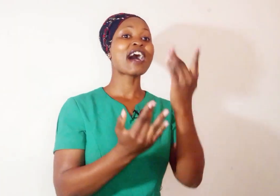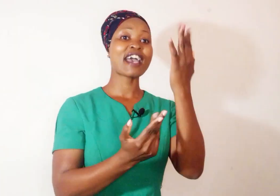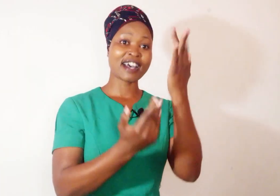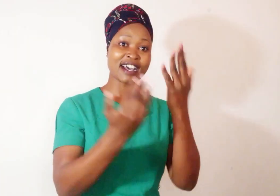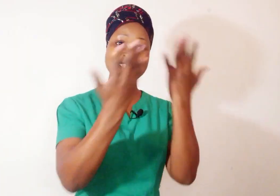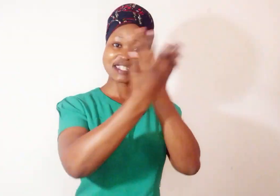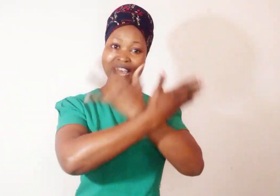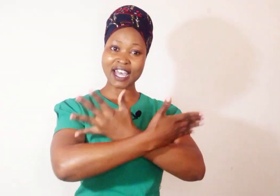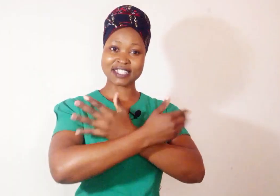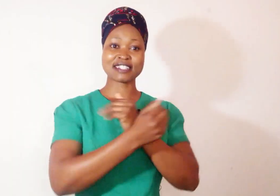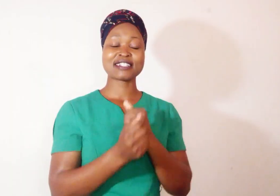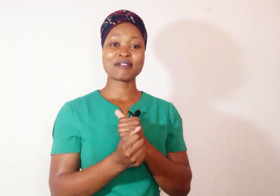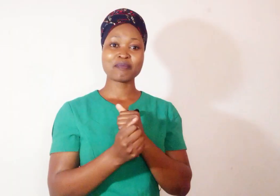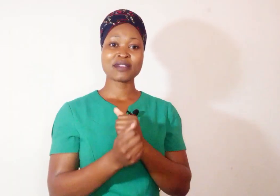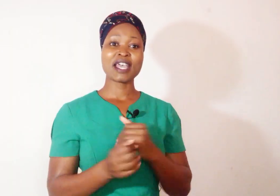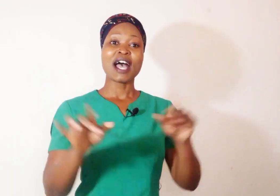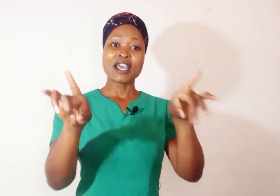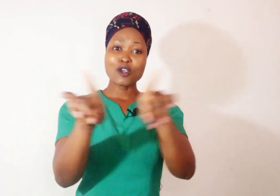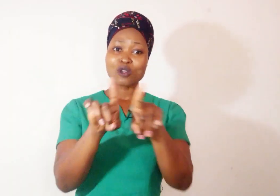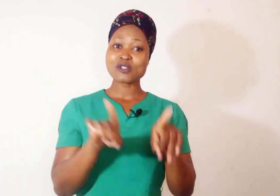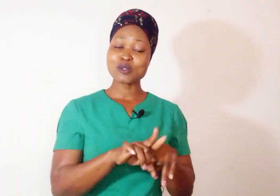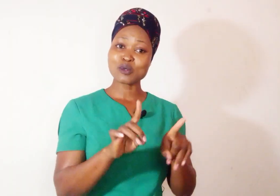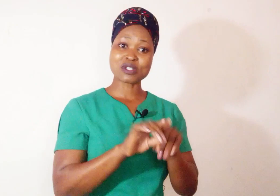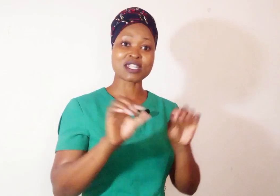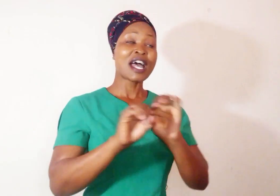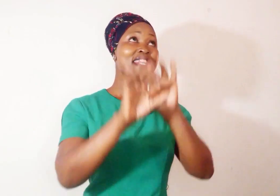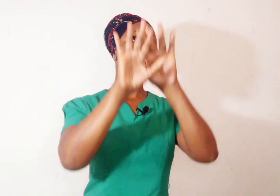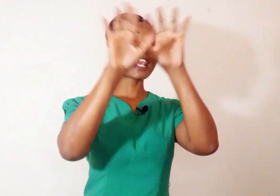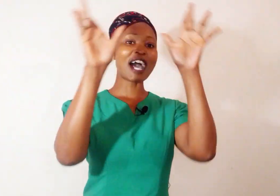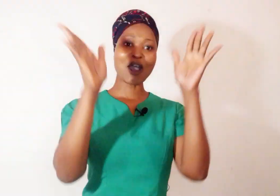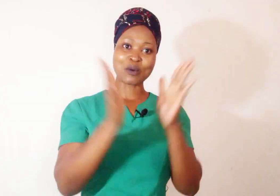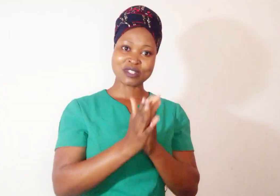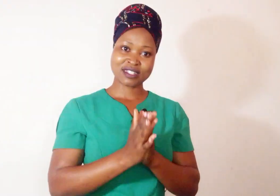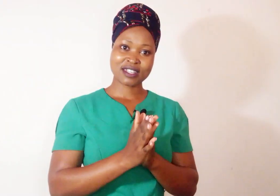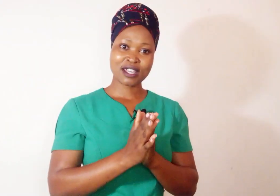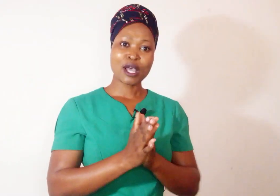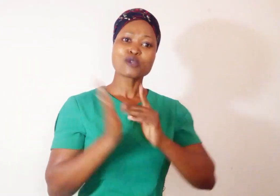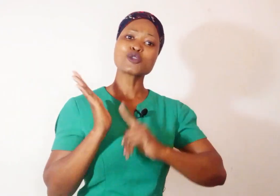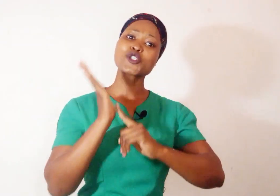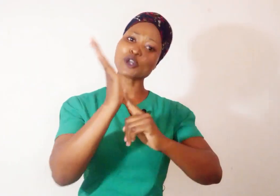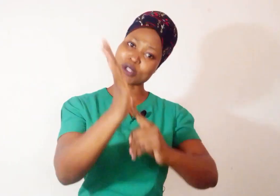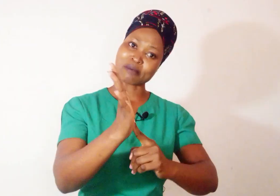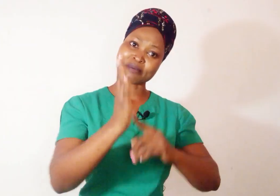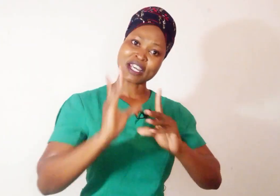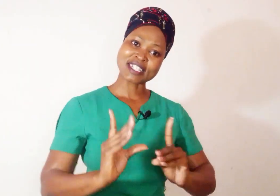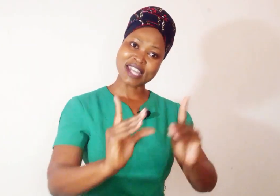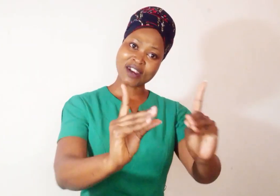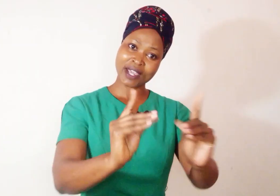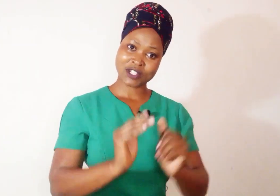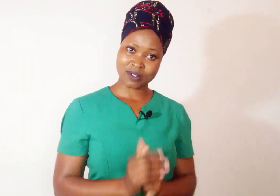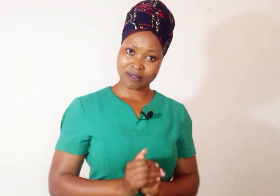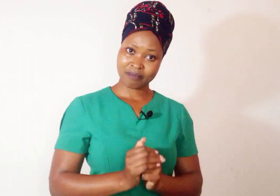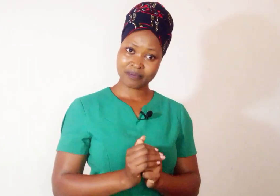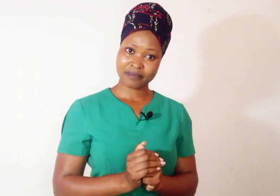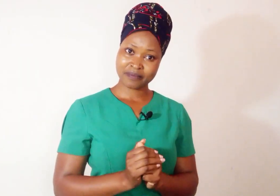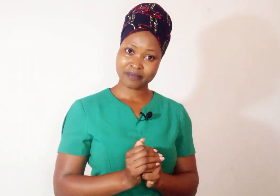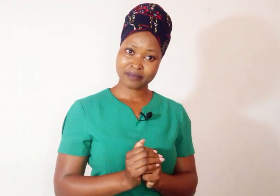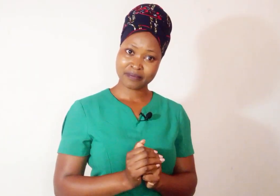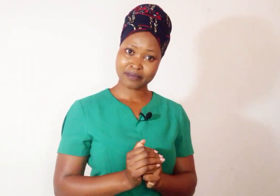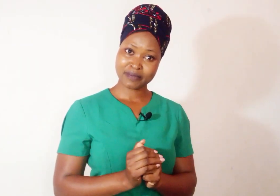fire at night. He also used the clouds to show them the direction.